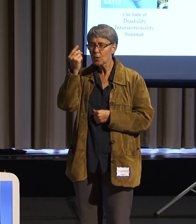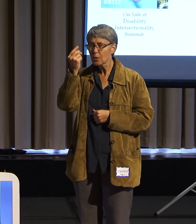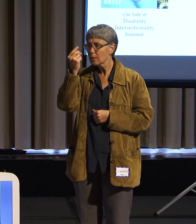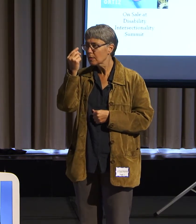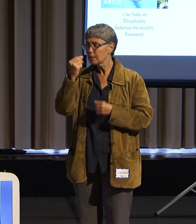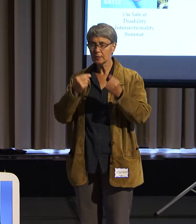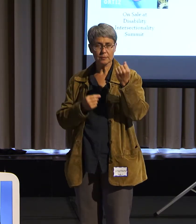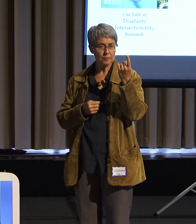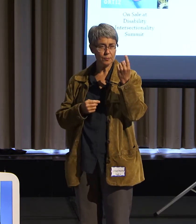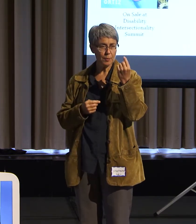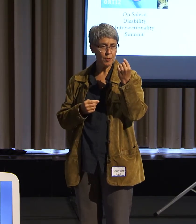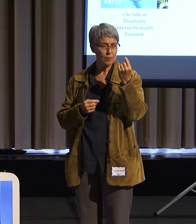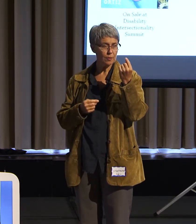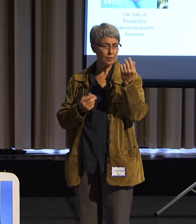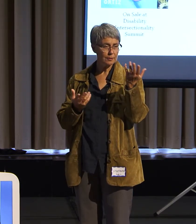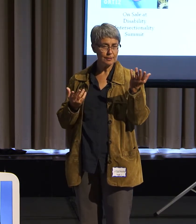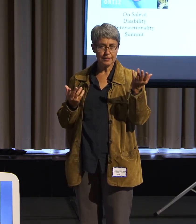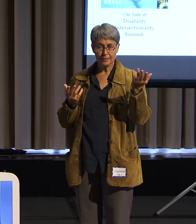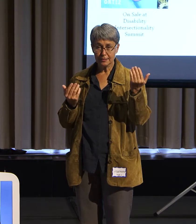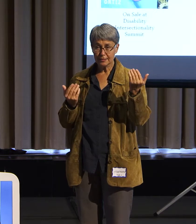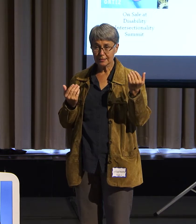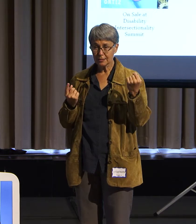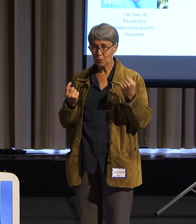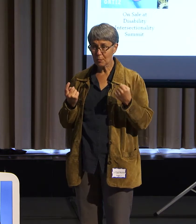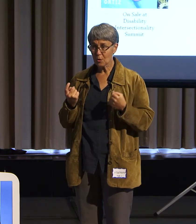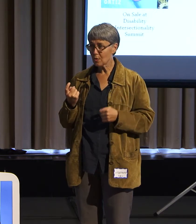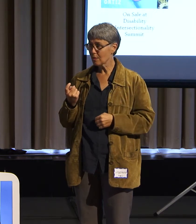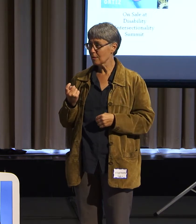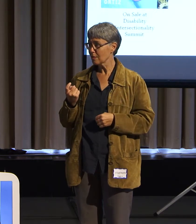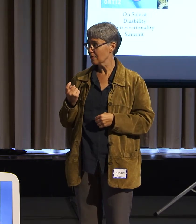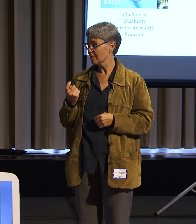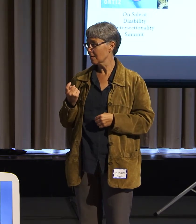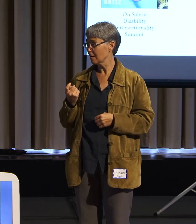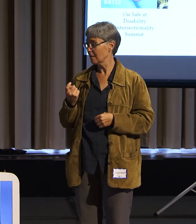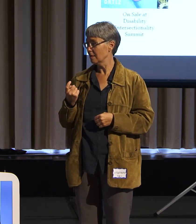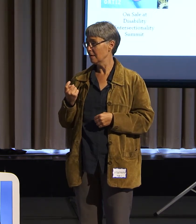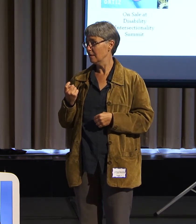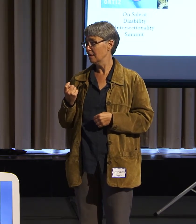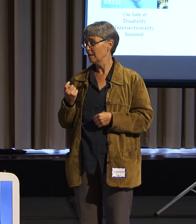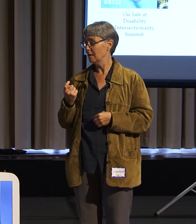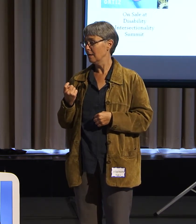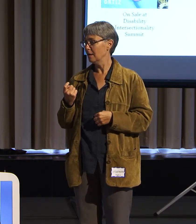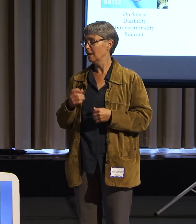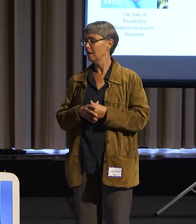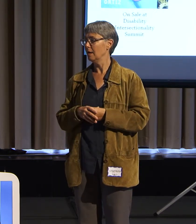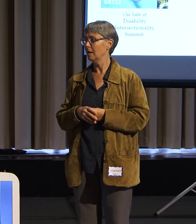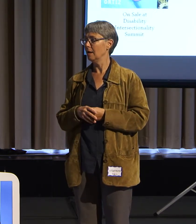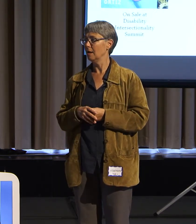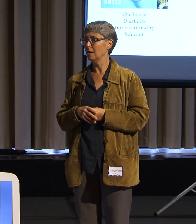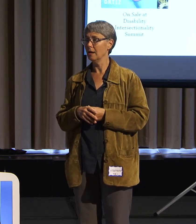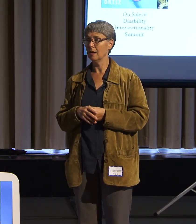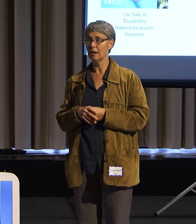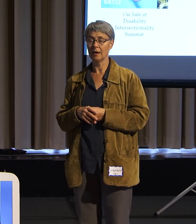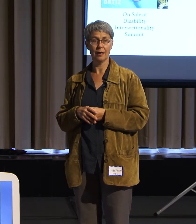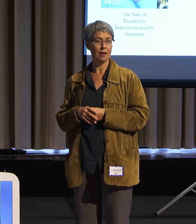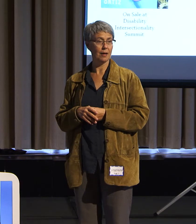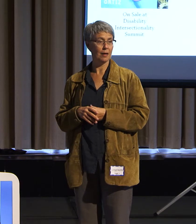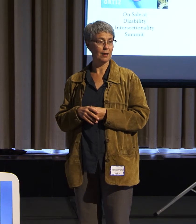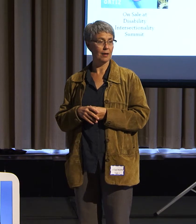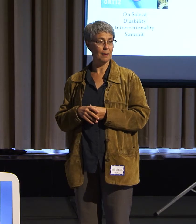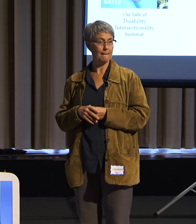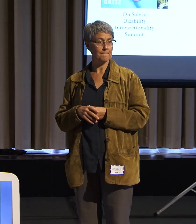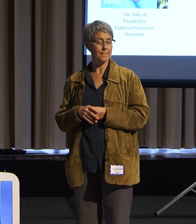because it's painful, right? Like what we witness is pretty painful. And so that witnessing